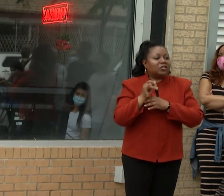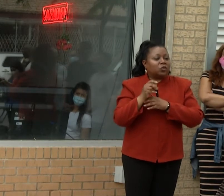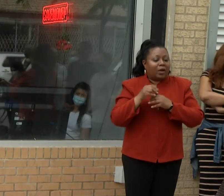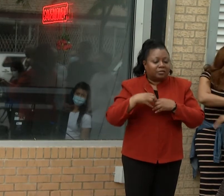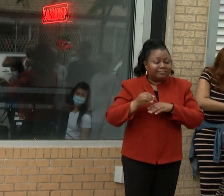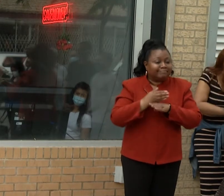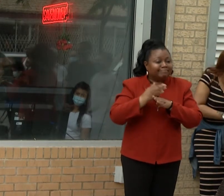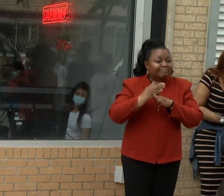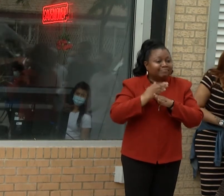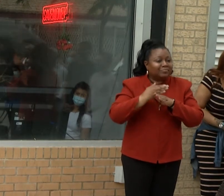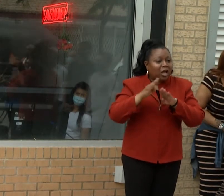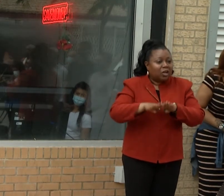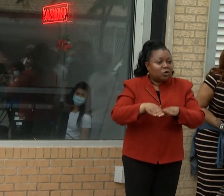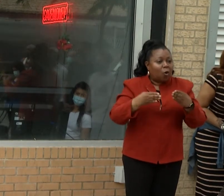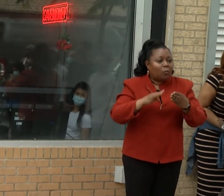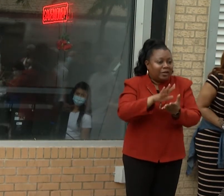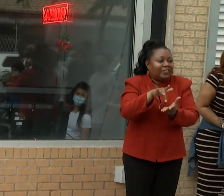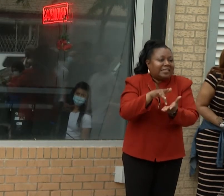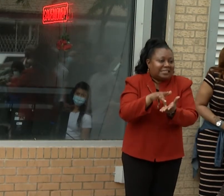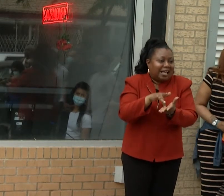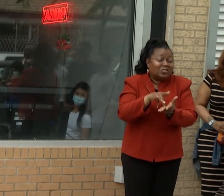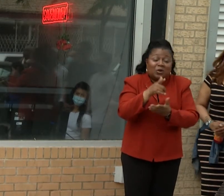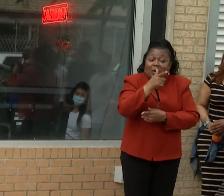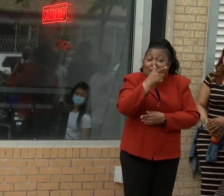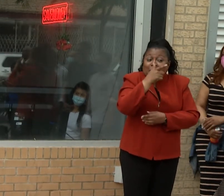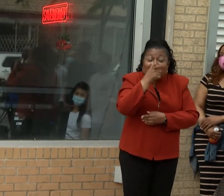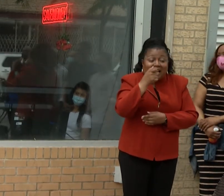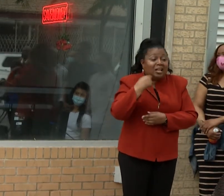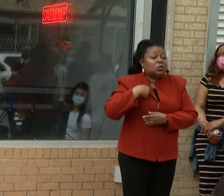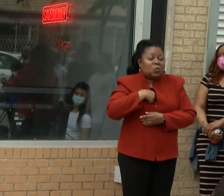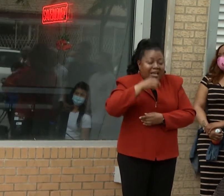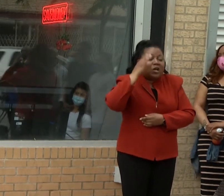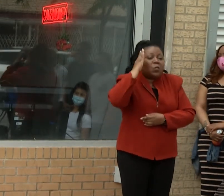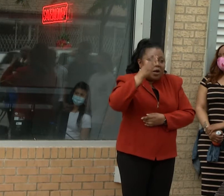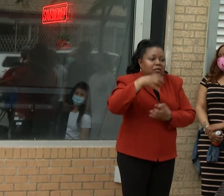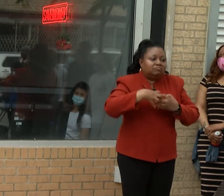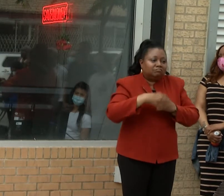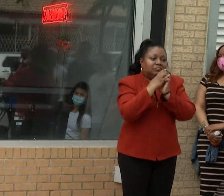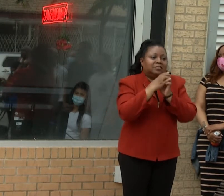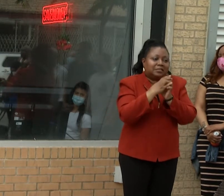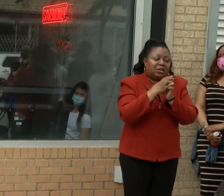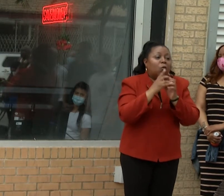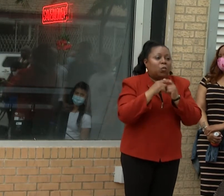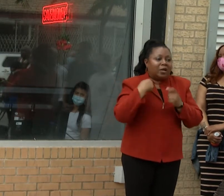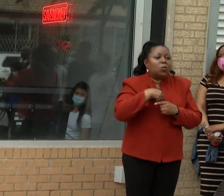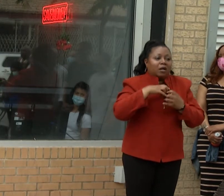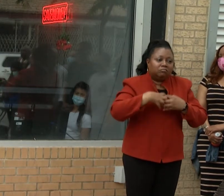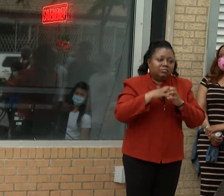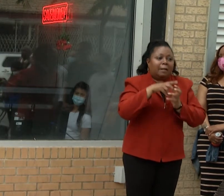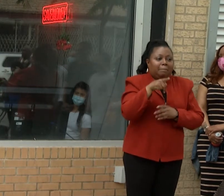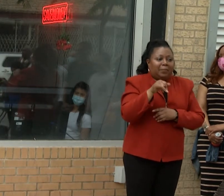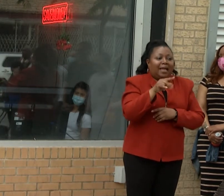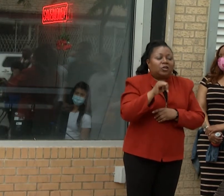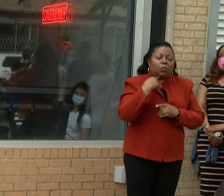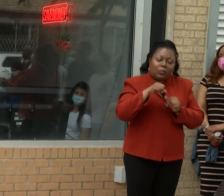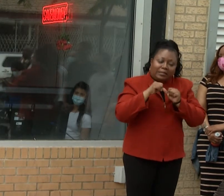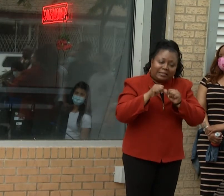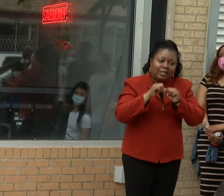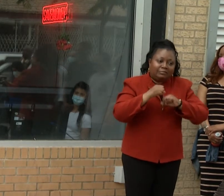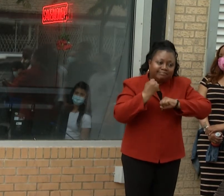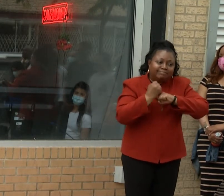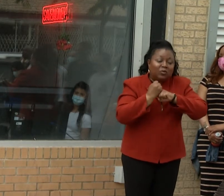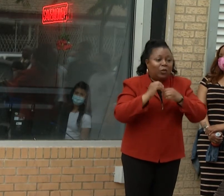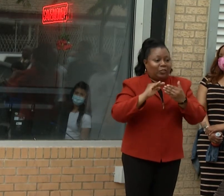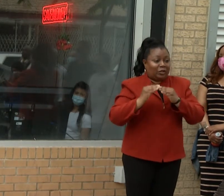and reopening of the center, because we will rebuild Plano. We will continue to be there for the